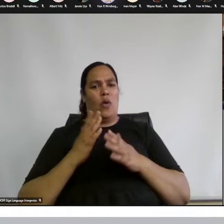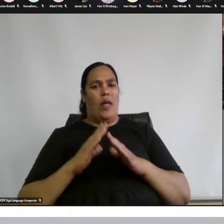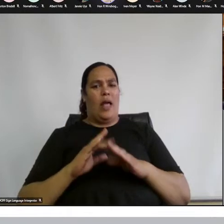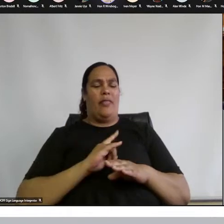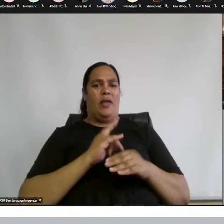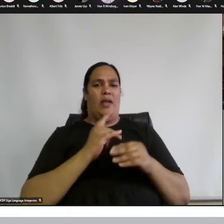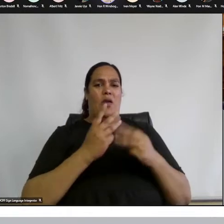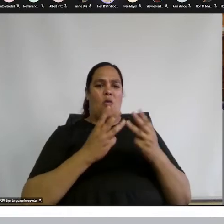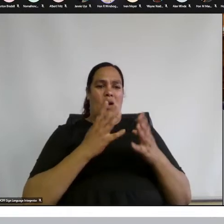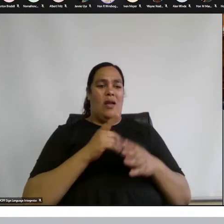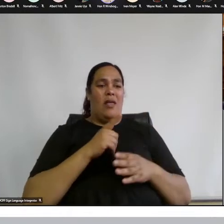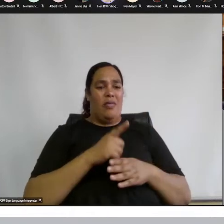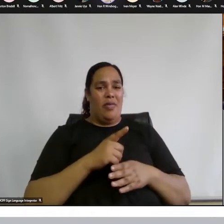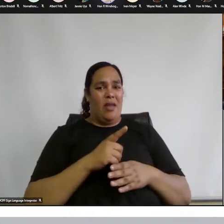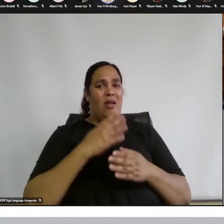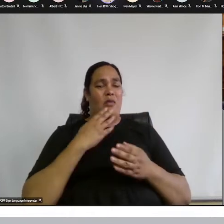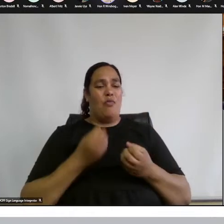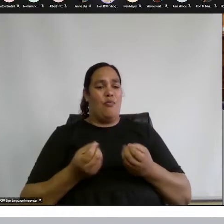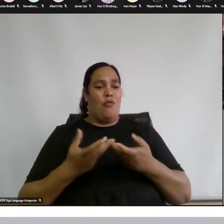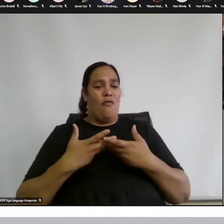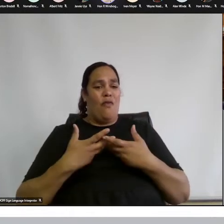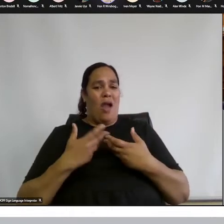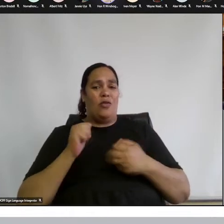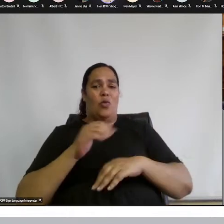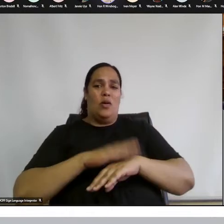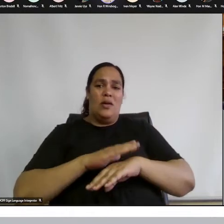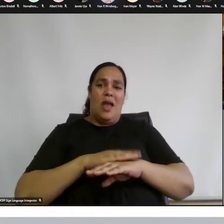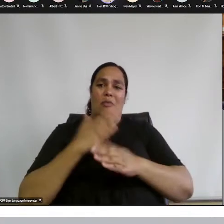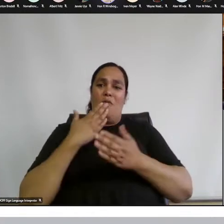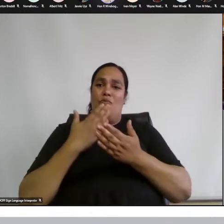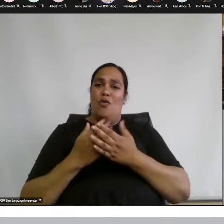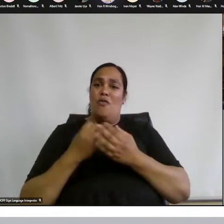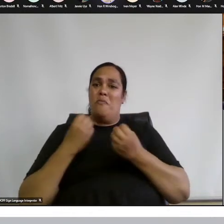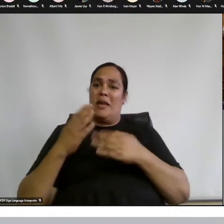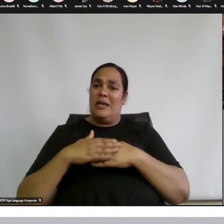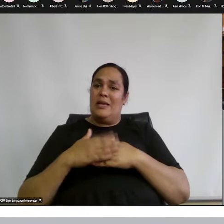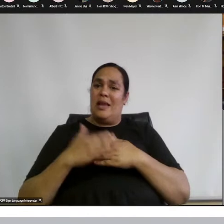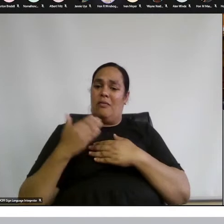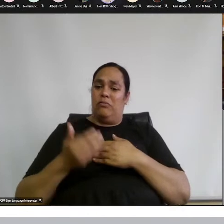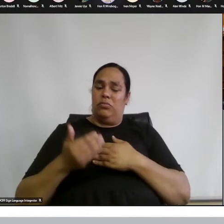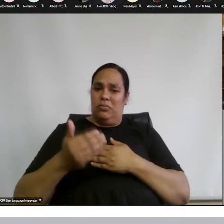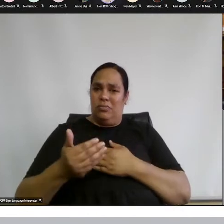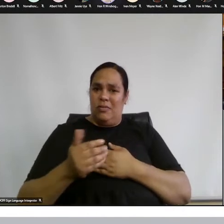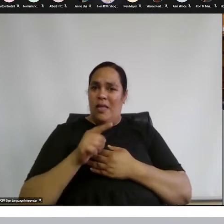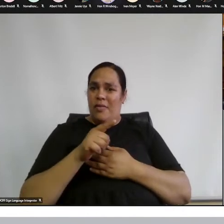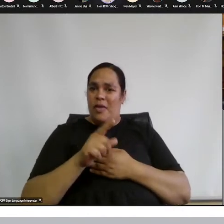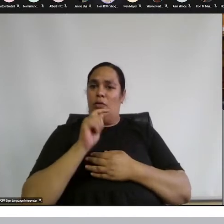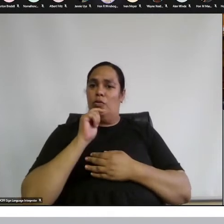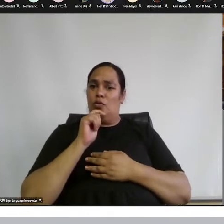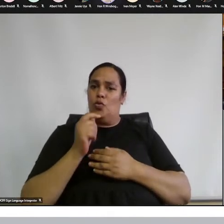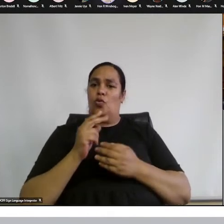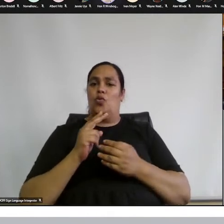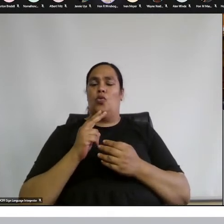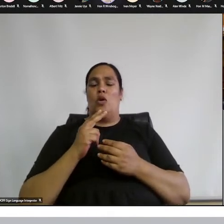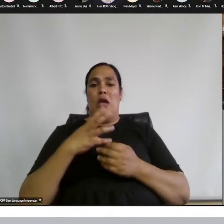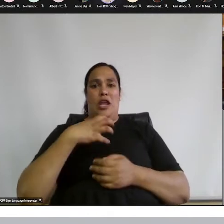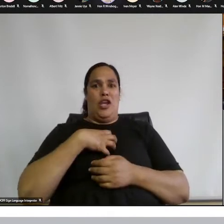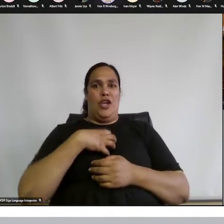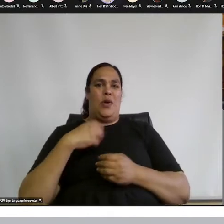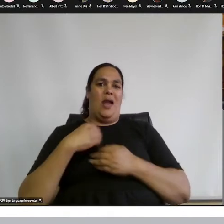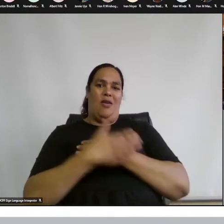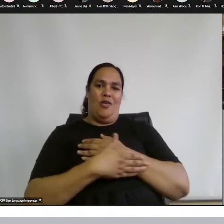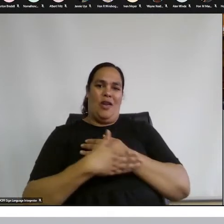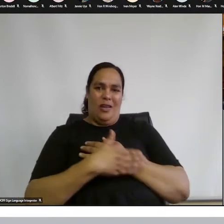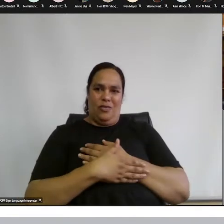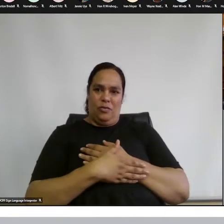workers. They have proven time and again that they are real heroes of our country,